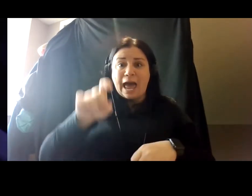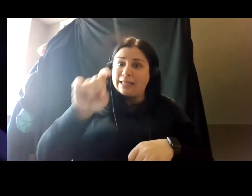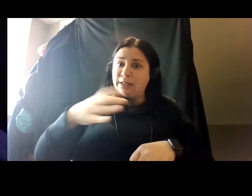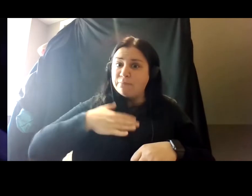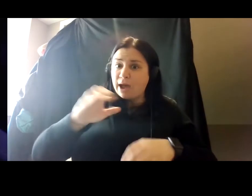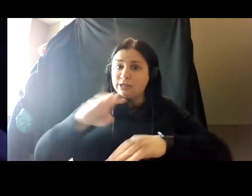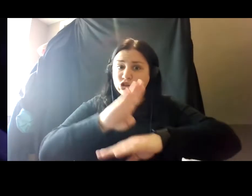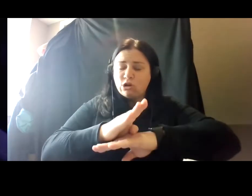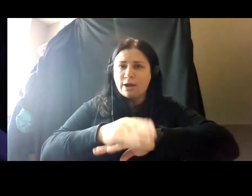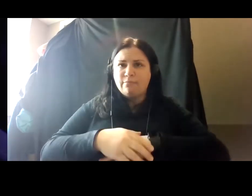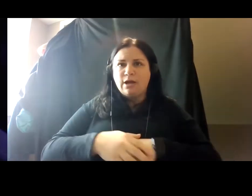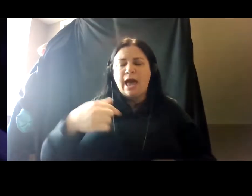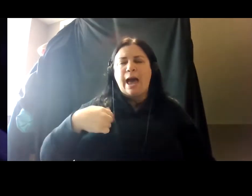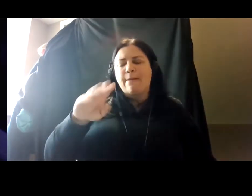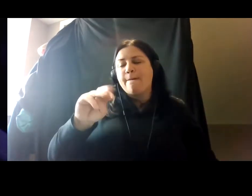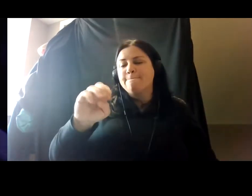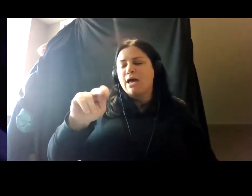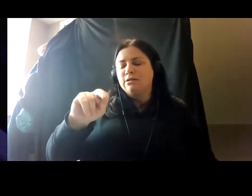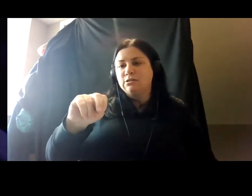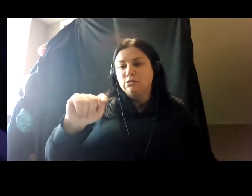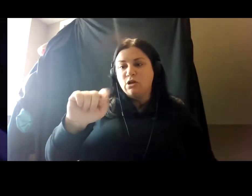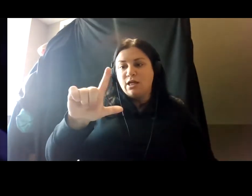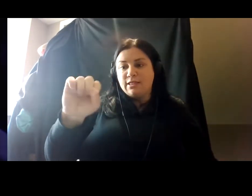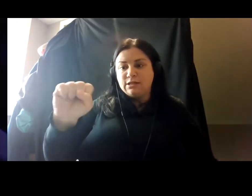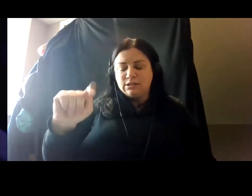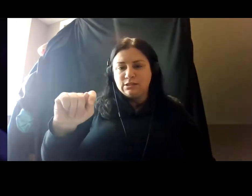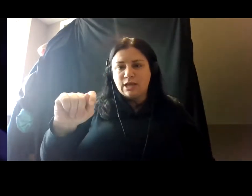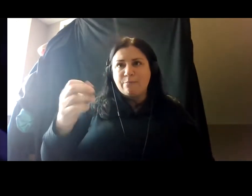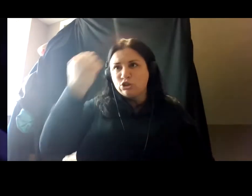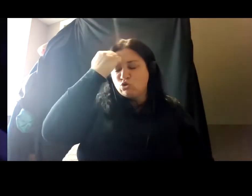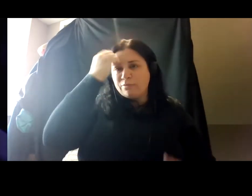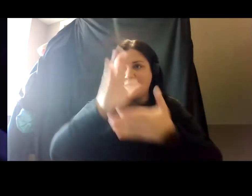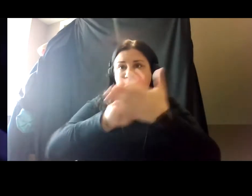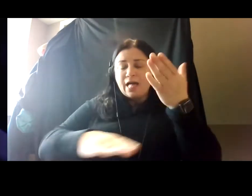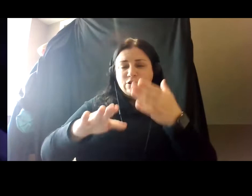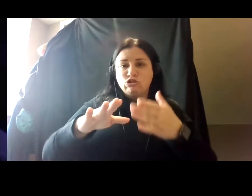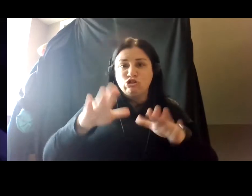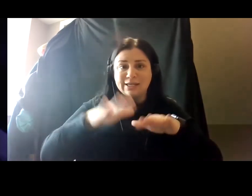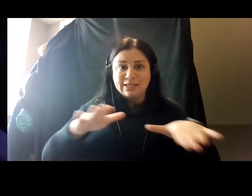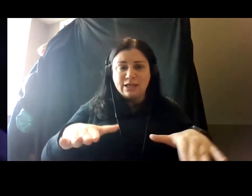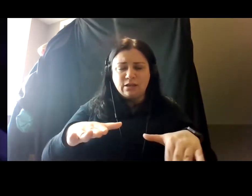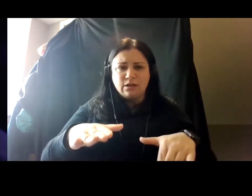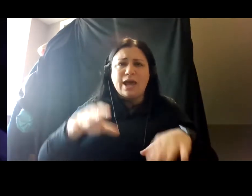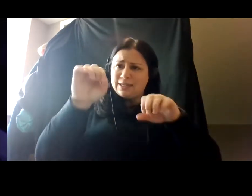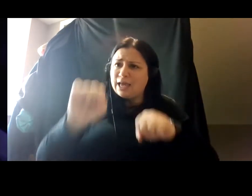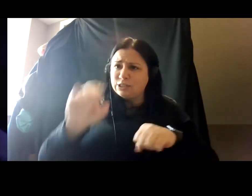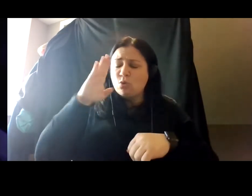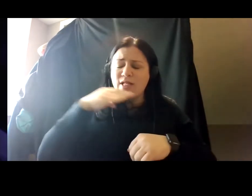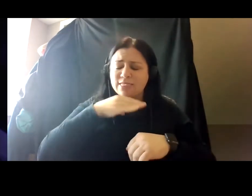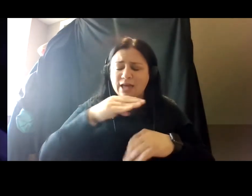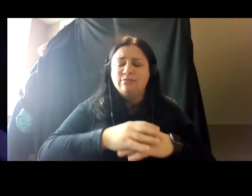I'm a mentalist. I know what they're doing. I'm, out of college, a stupid college kid. I was like, yeah, I'm going to do this. And I